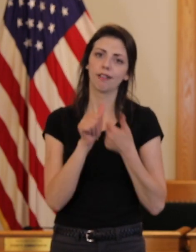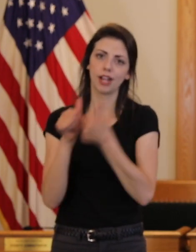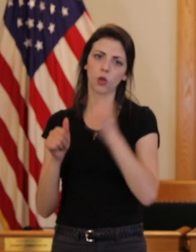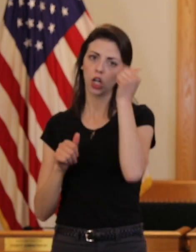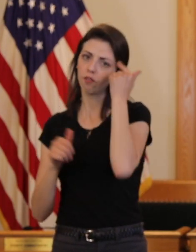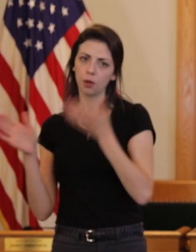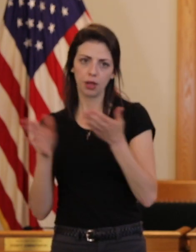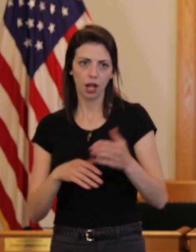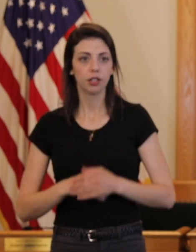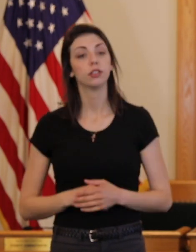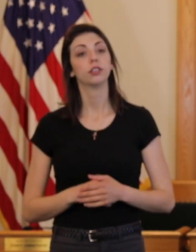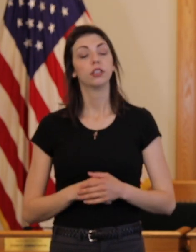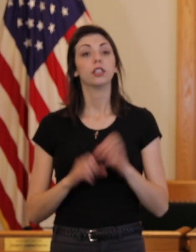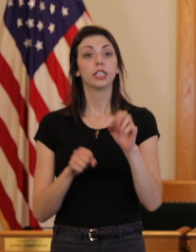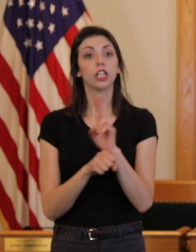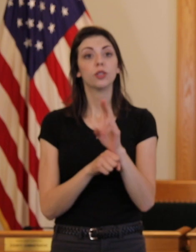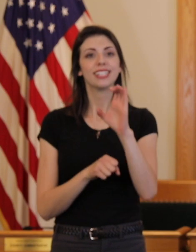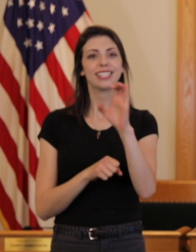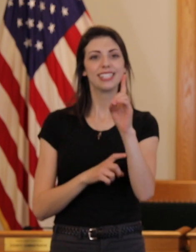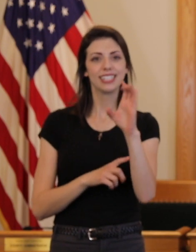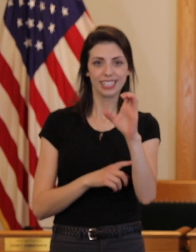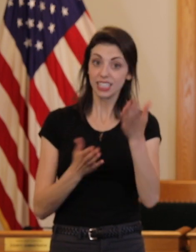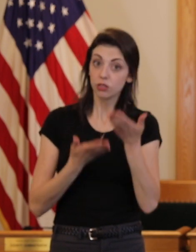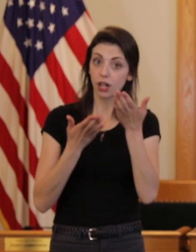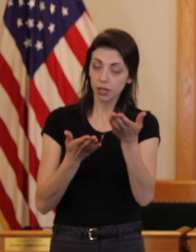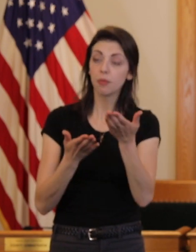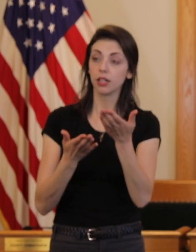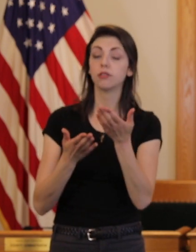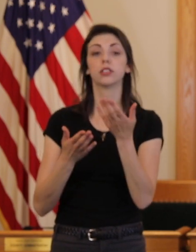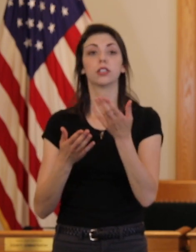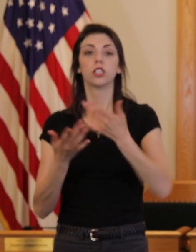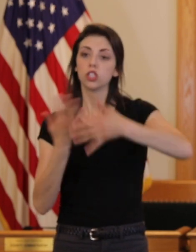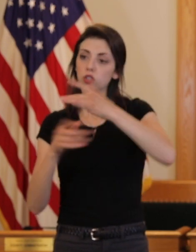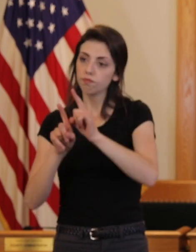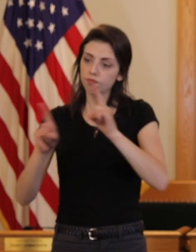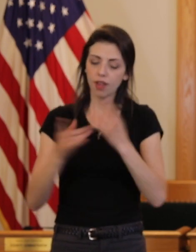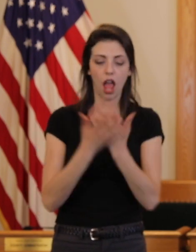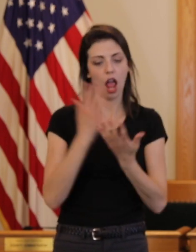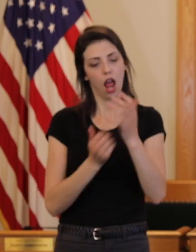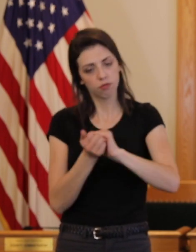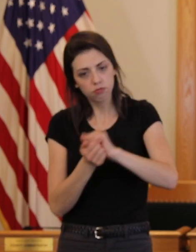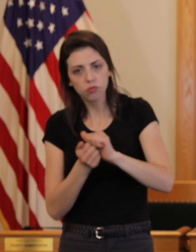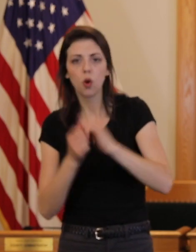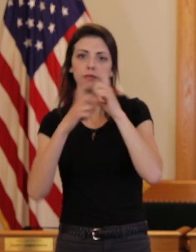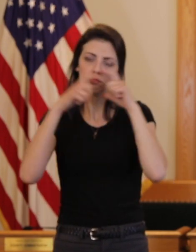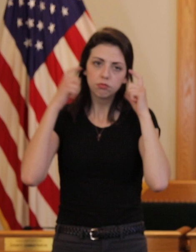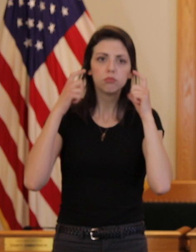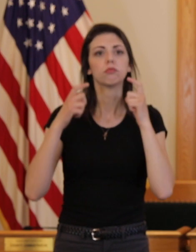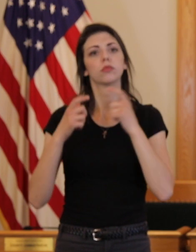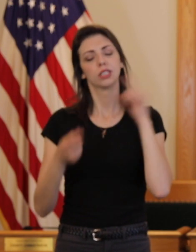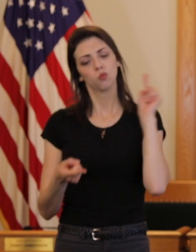follow the CDC's recommendations of frequent hand washing, face masking, and social distance to reduce the risk of spreading the